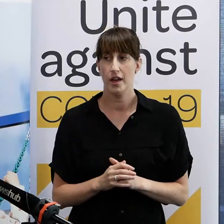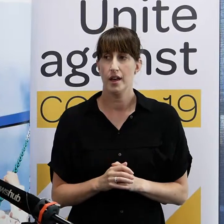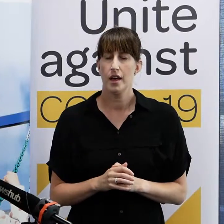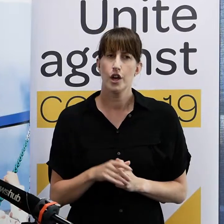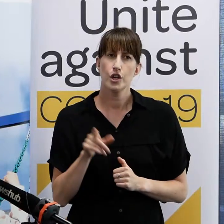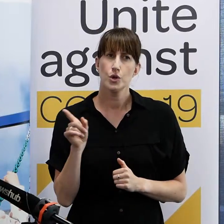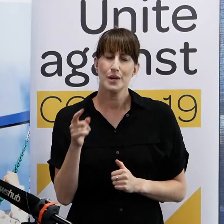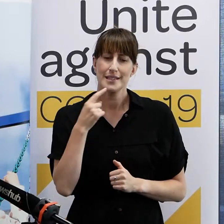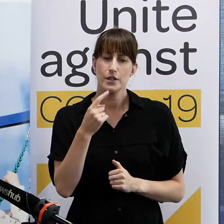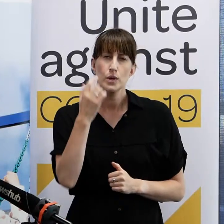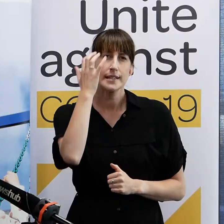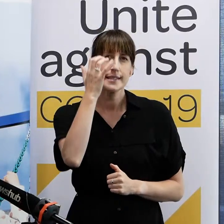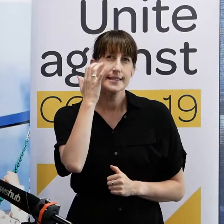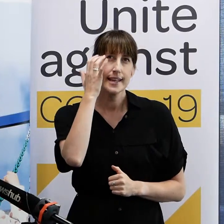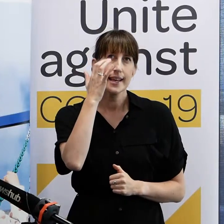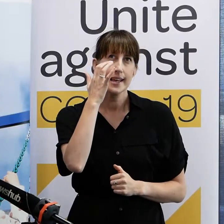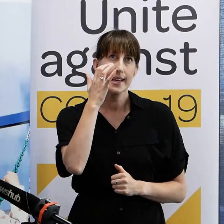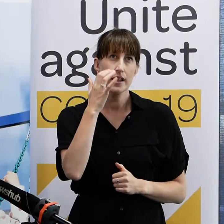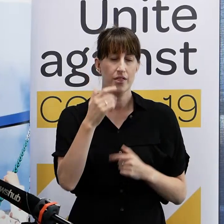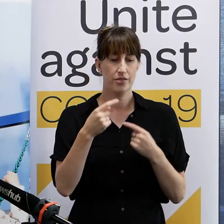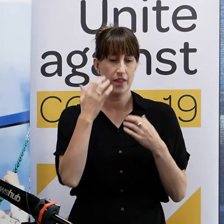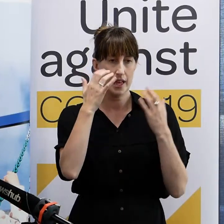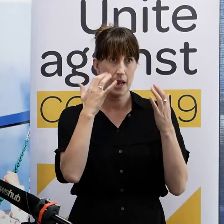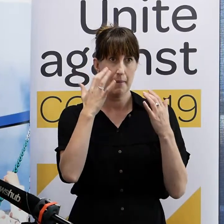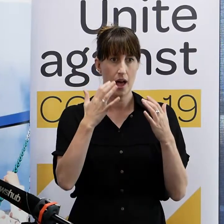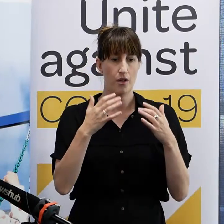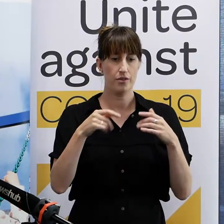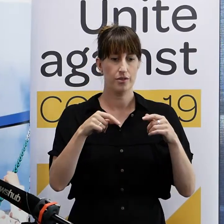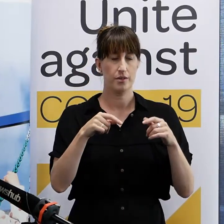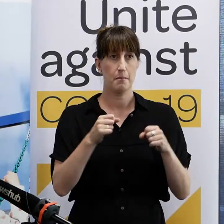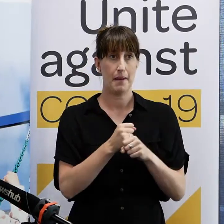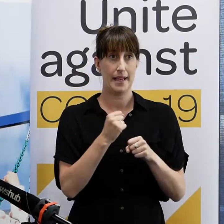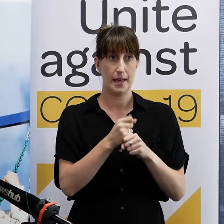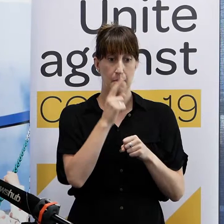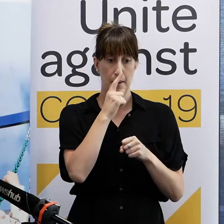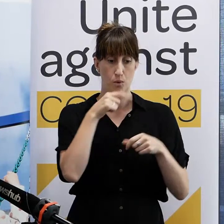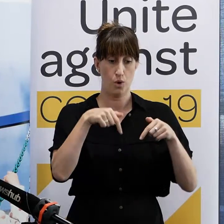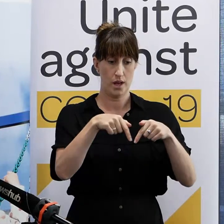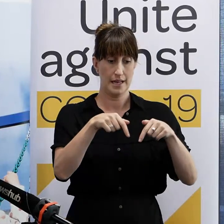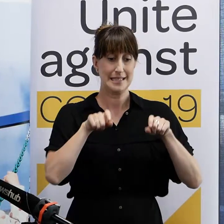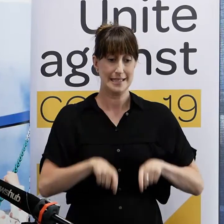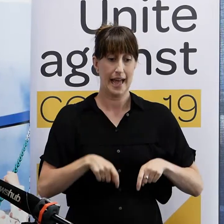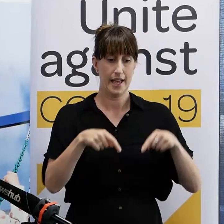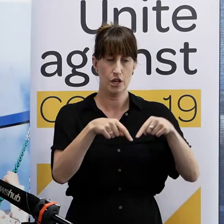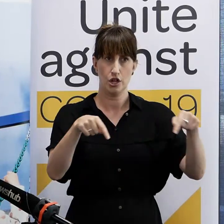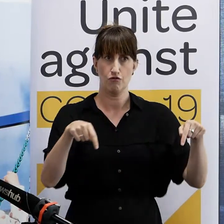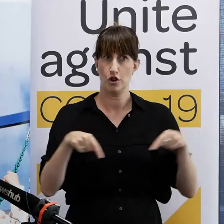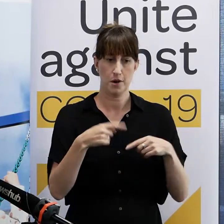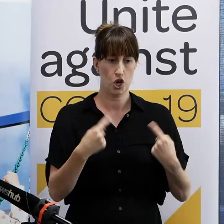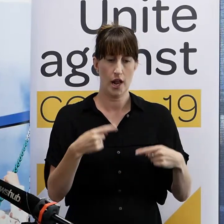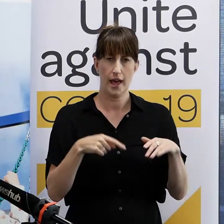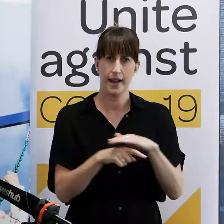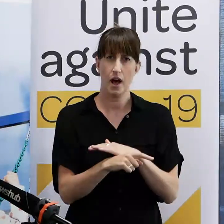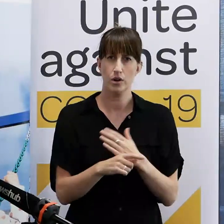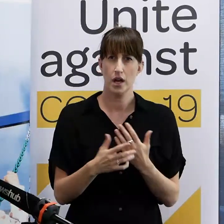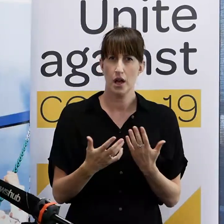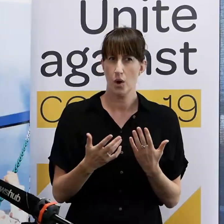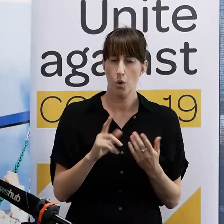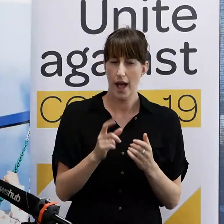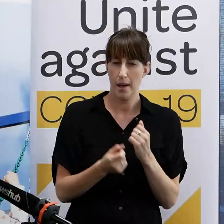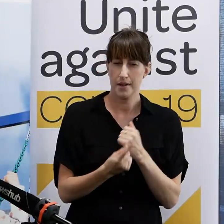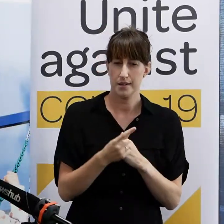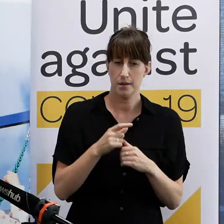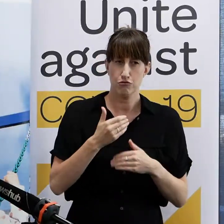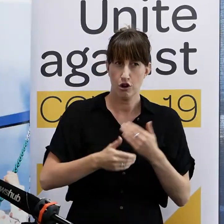confining people in the room, when was this consideration and what was the process behind it? Was it just mooted, or was there any investigation into it? So